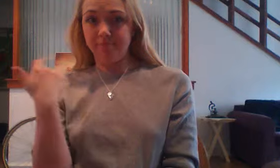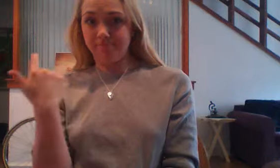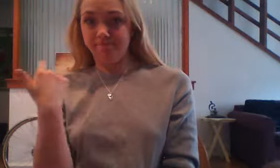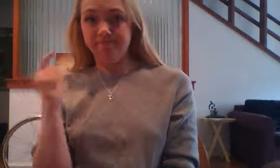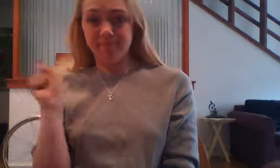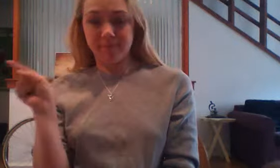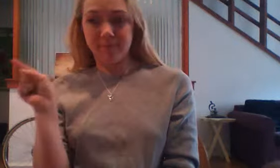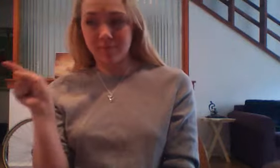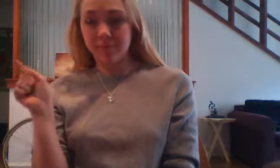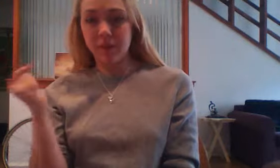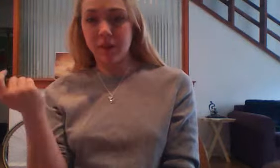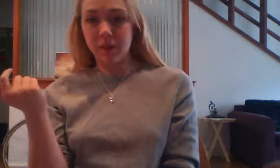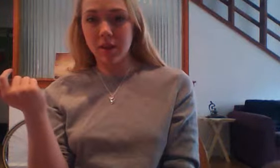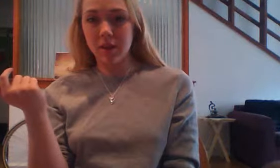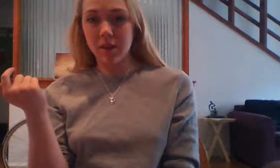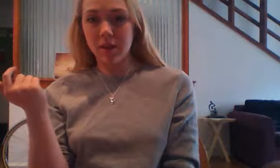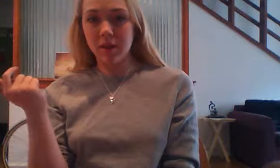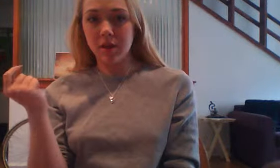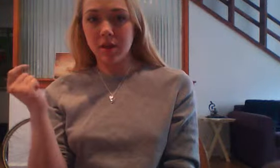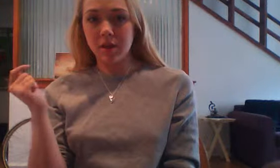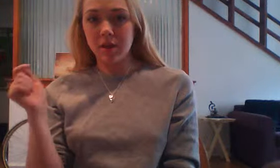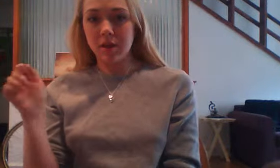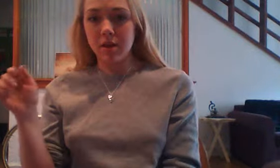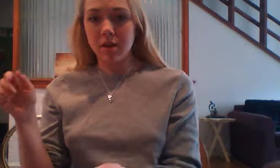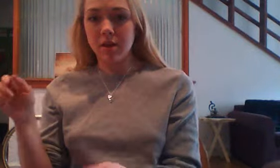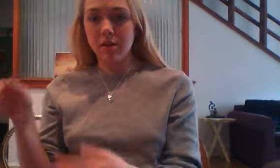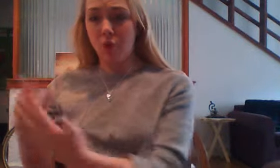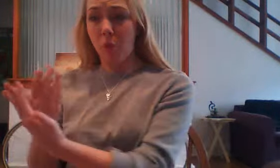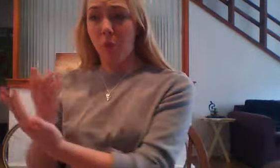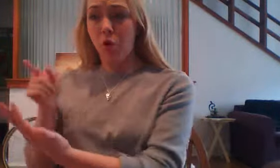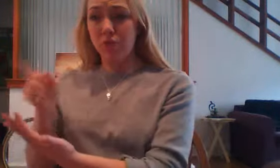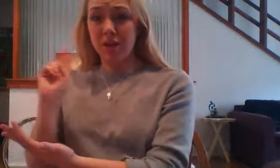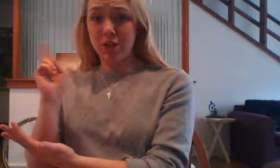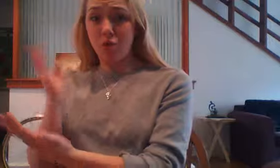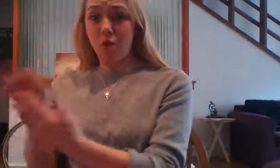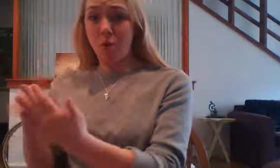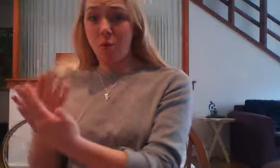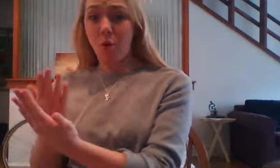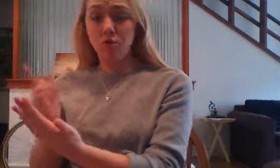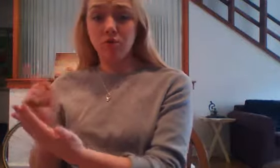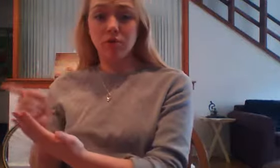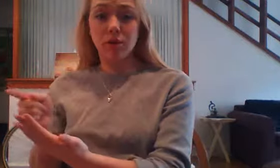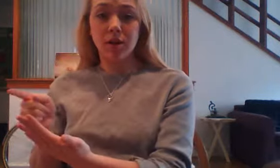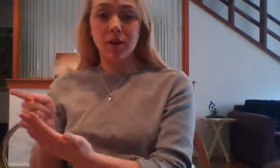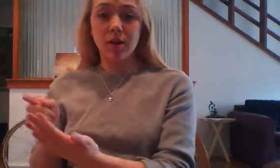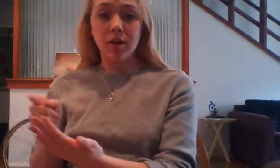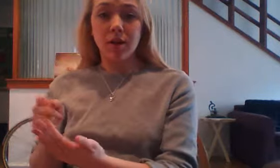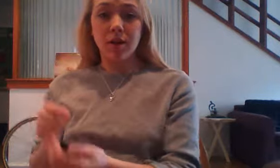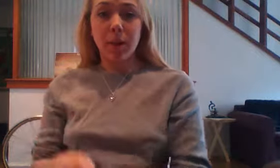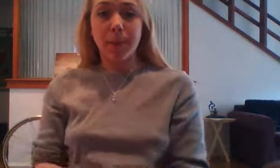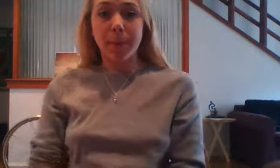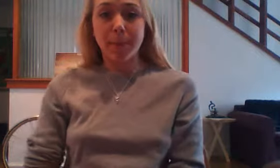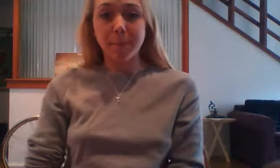terms, how you approach disability looks very, very different. Let's talk about a few of those.